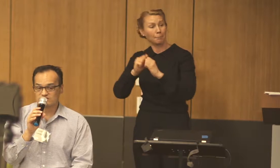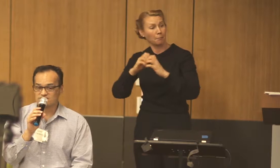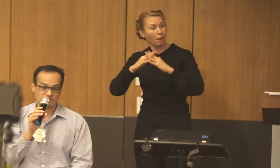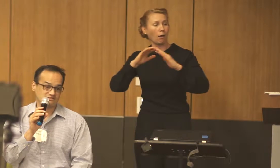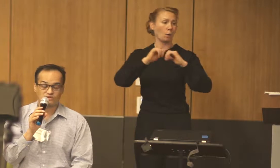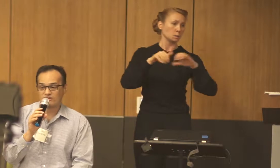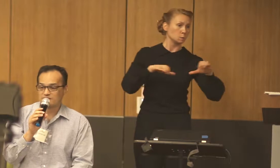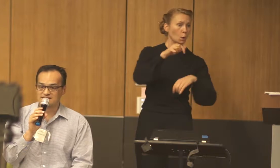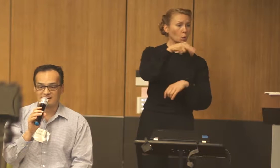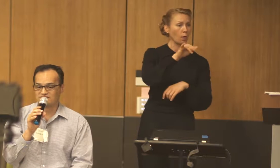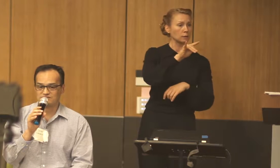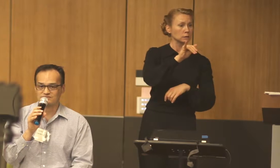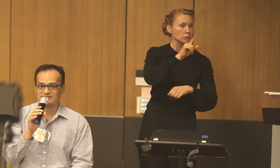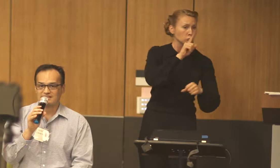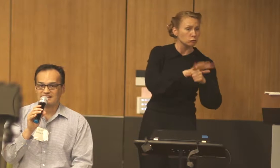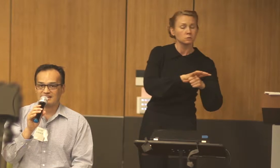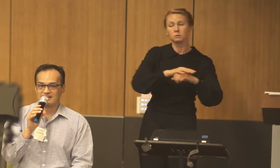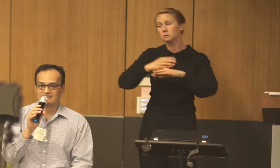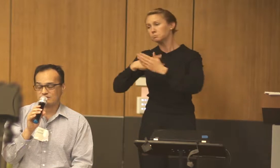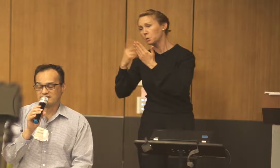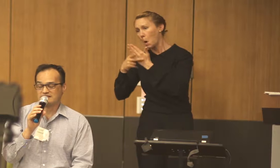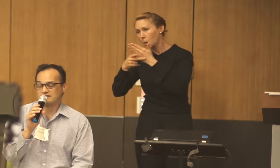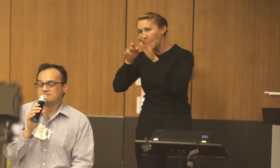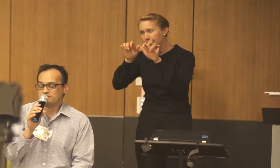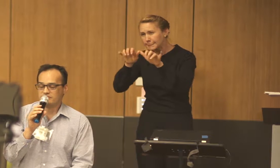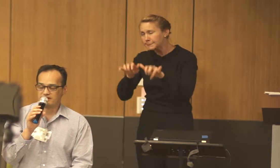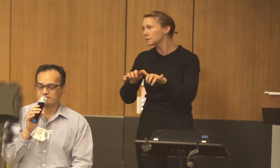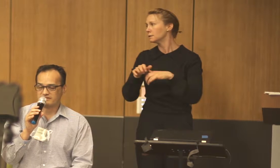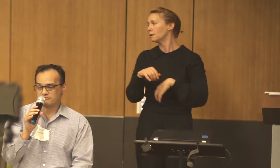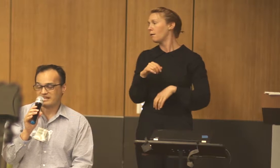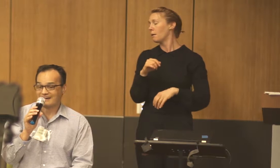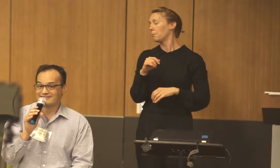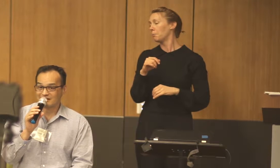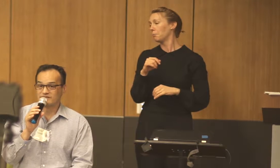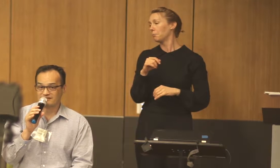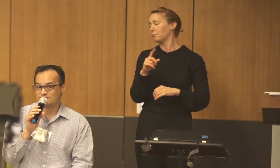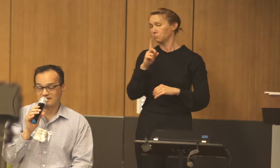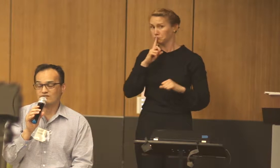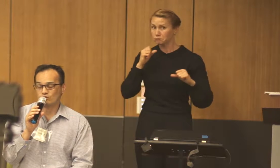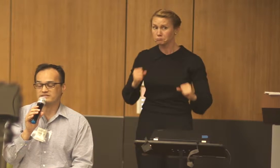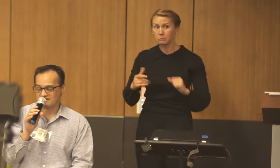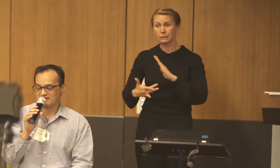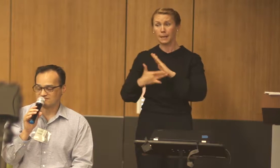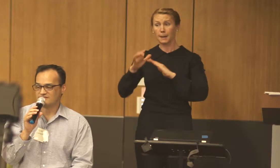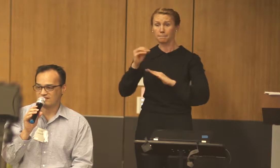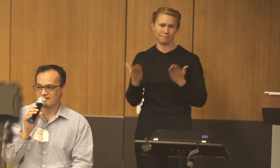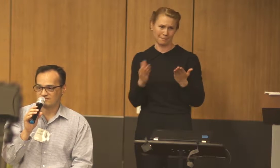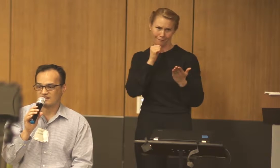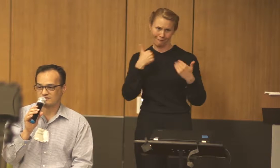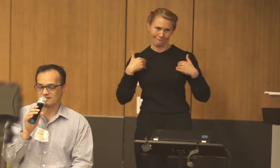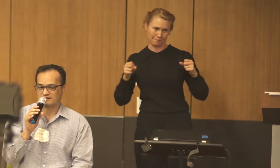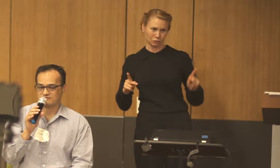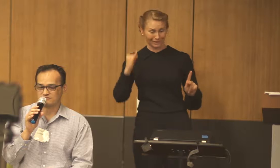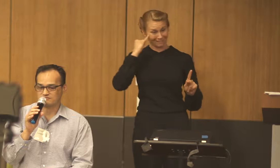quality assurance, all the programming that they have to do, and that big high-tech company like this may not normally get if they didn't